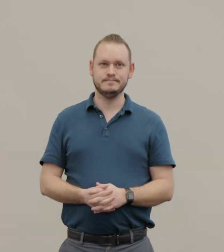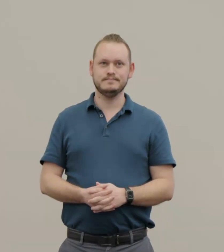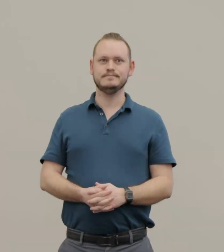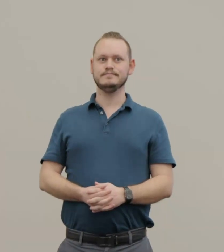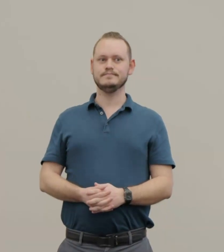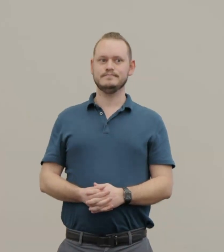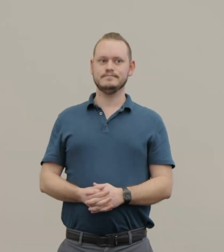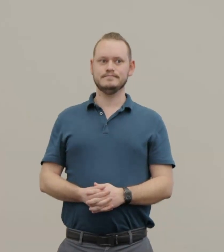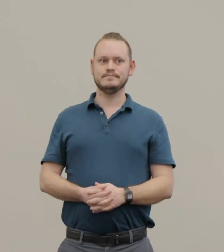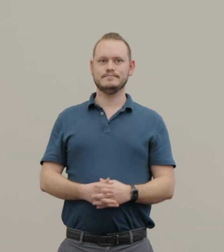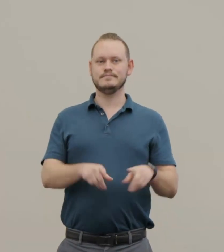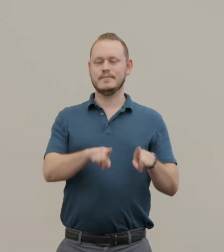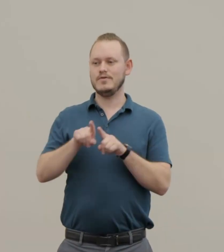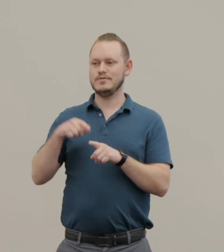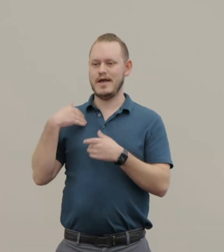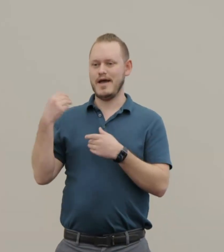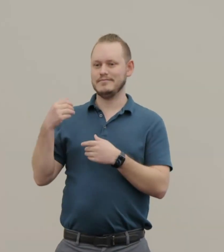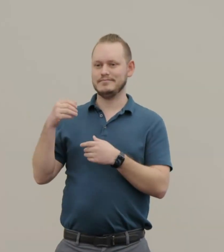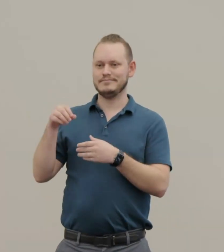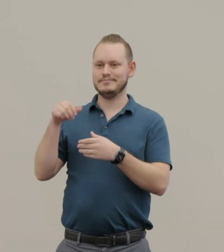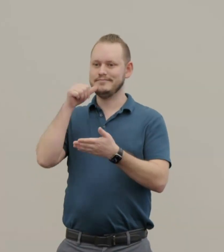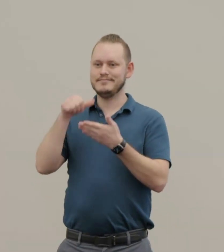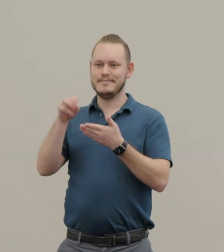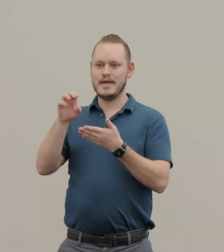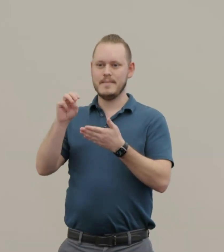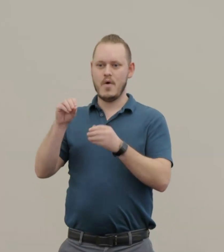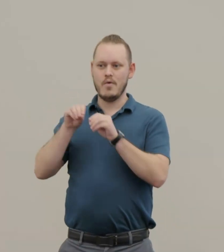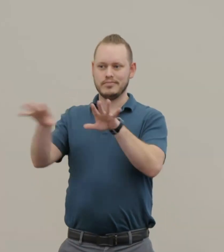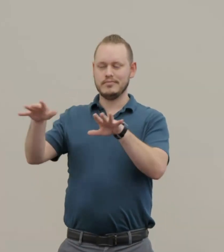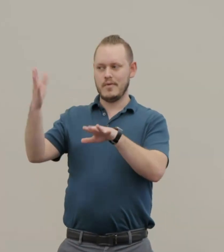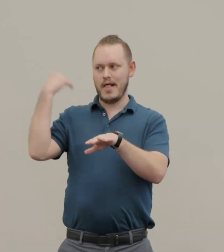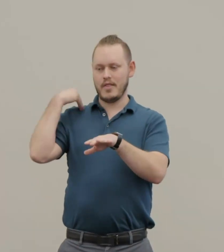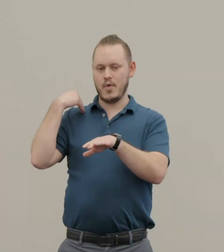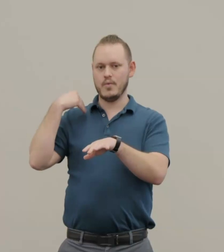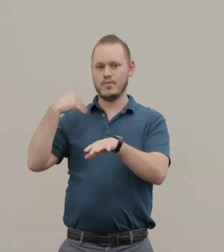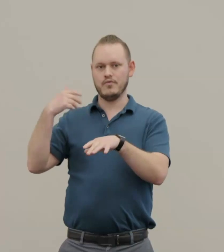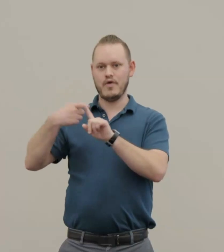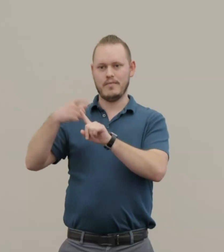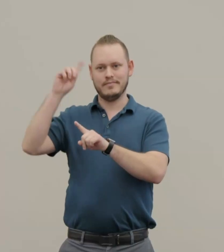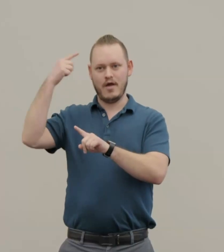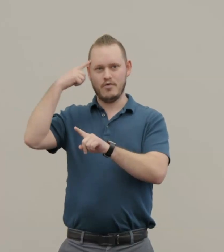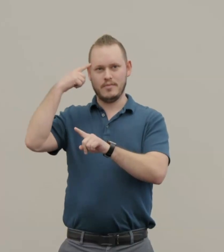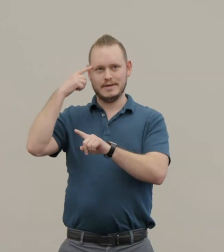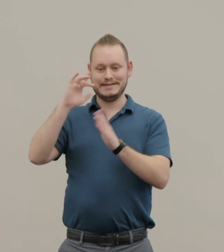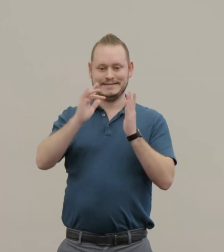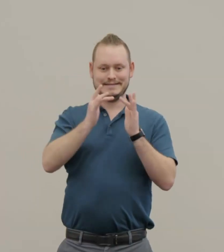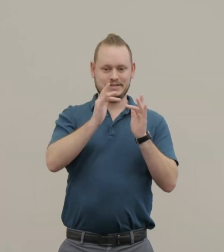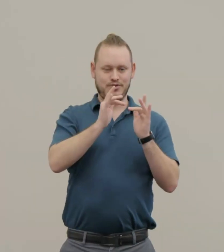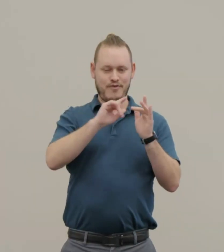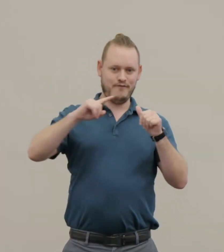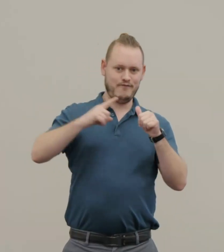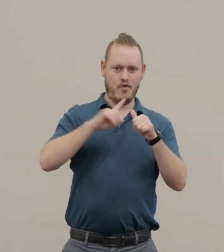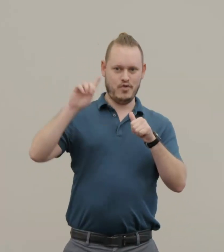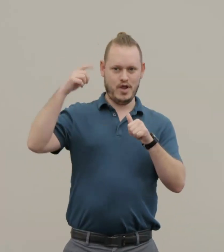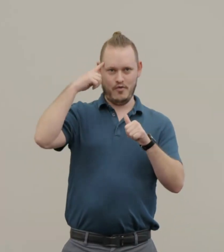There was a series of memorandums and things from the federal government a while ago that a digital first government